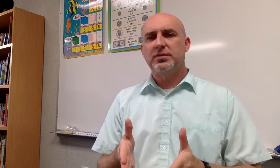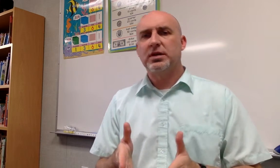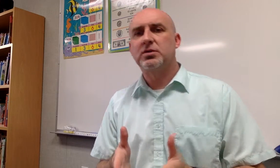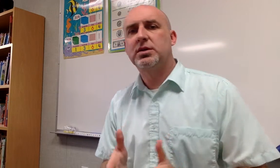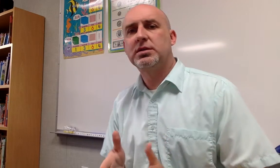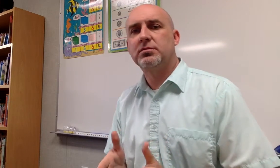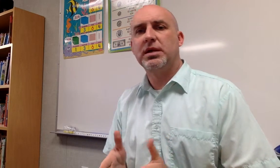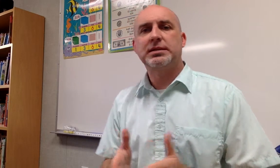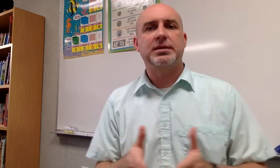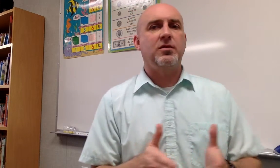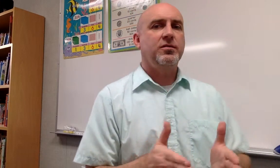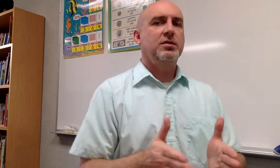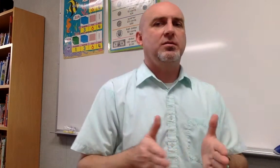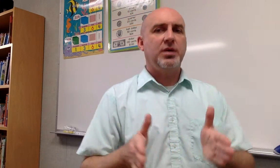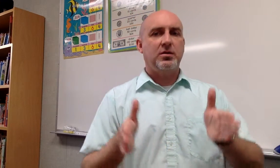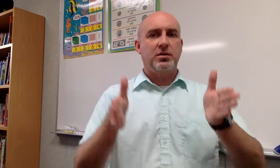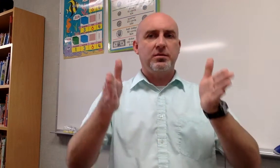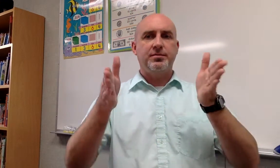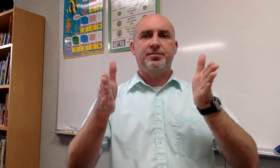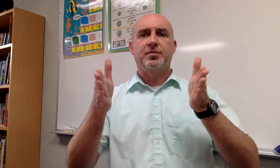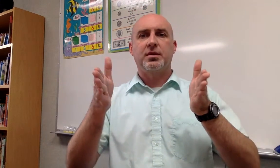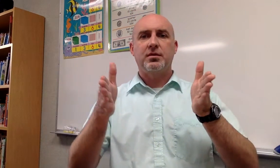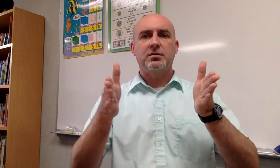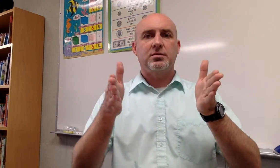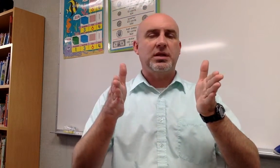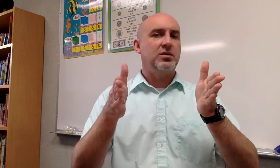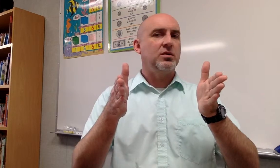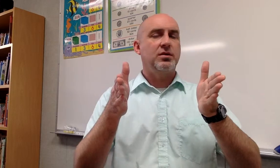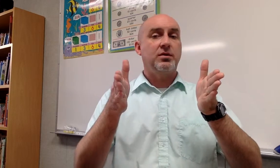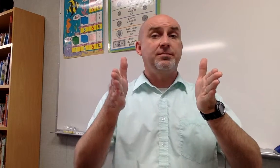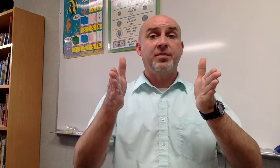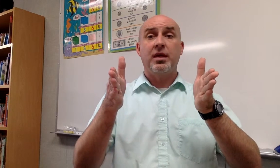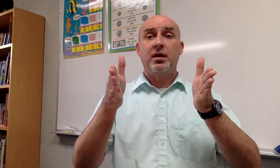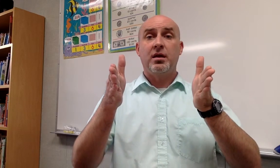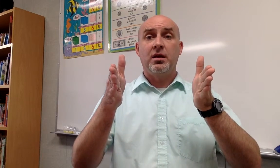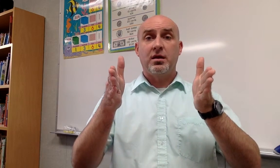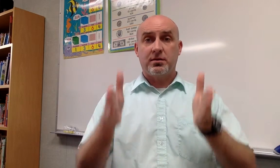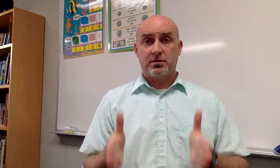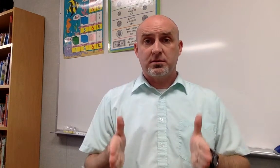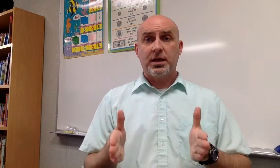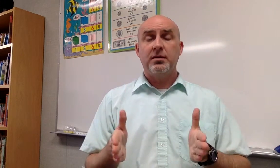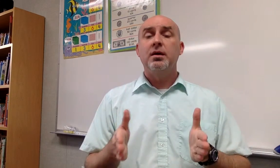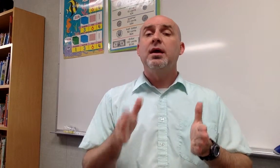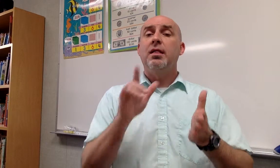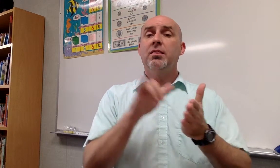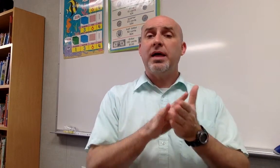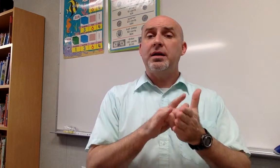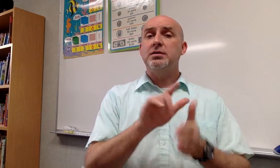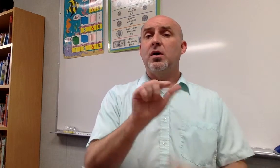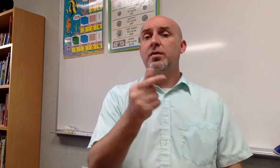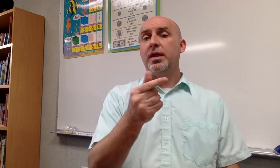can adjust myself a little better here to be a little clearer. Okay, that is called